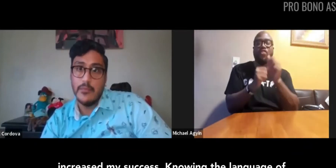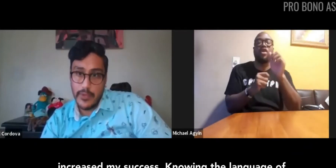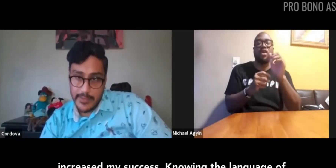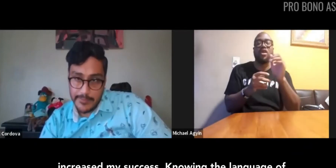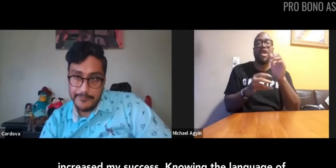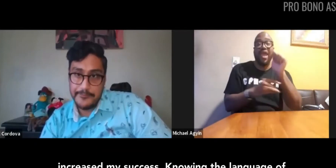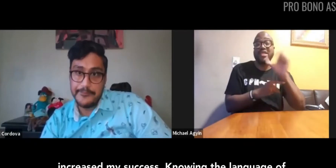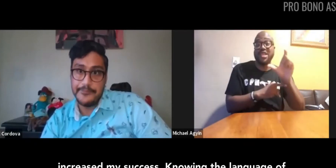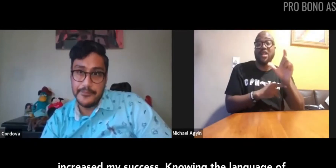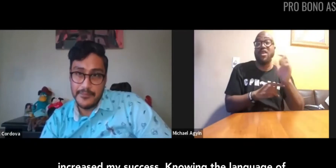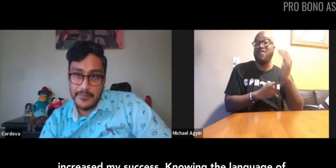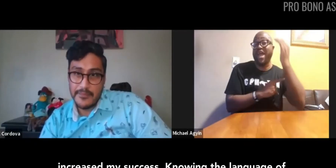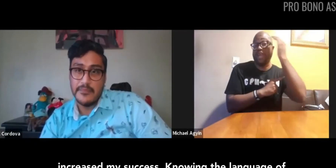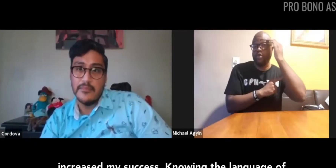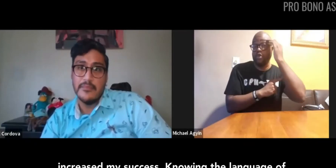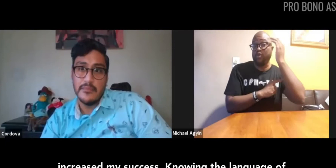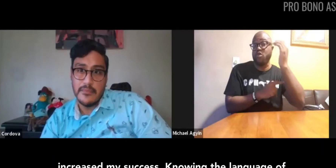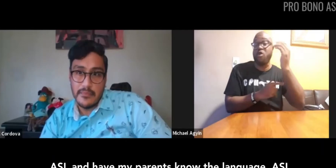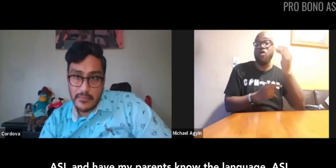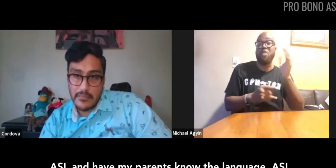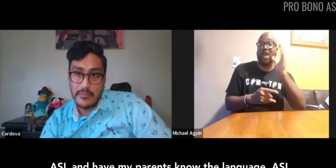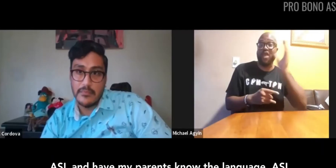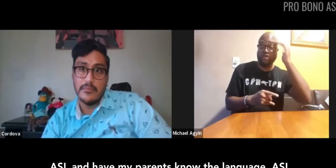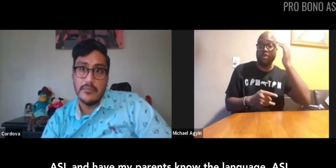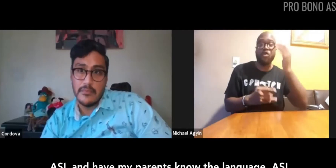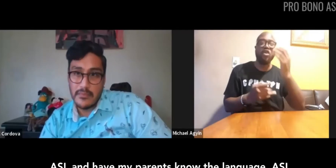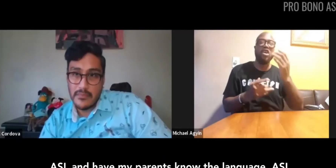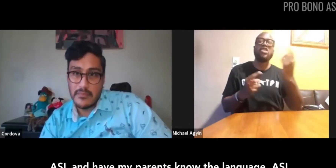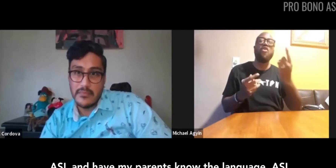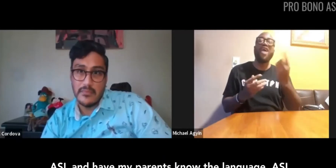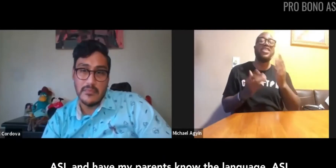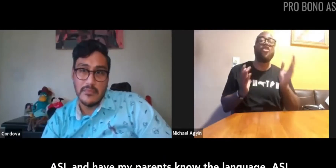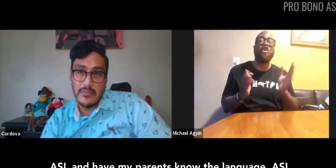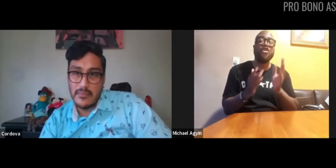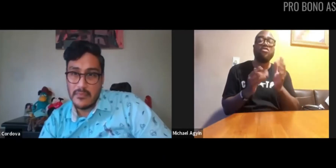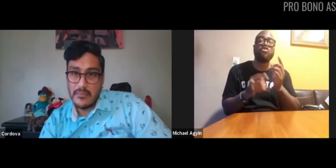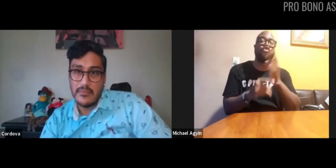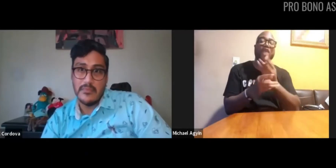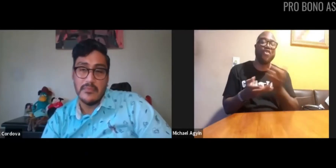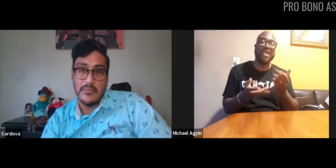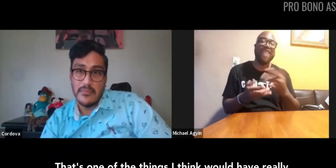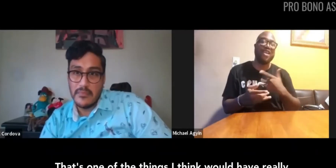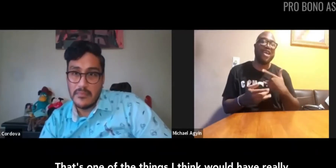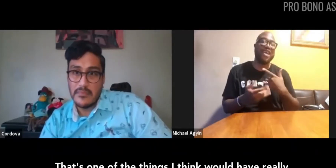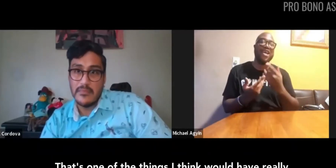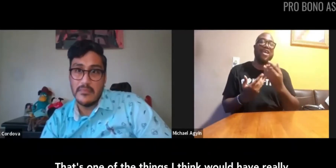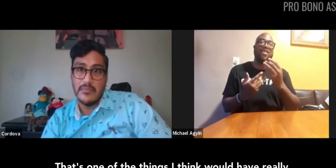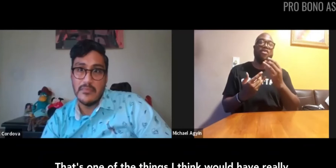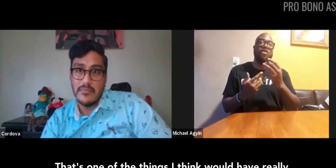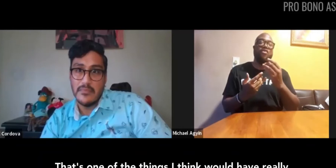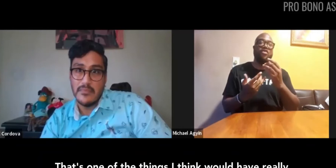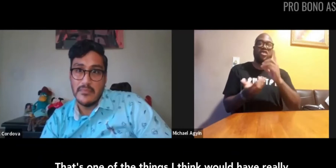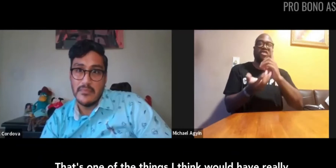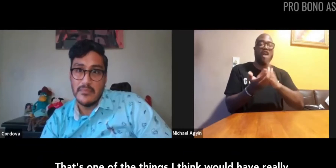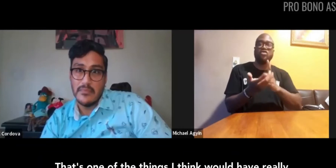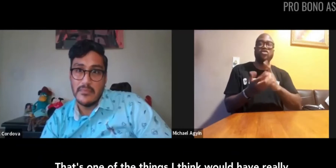my success. Knowing the language of ASL and having my parents know the language of ASL, that's one of the things that I think would